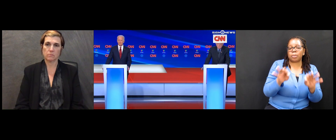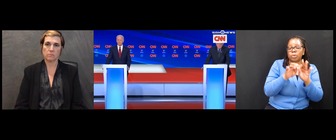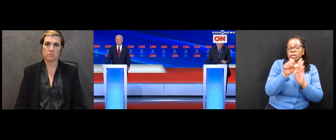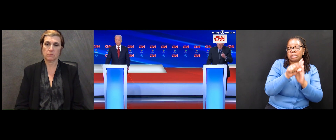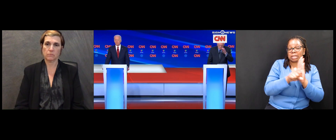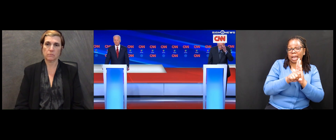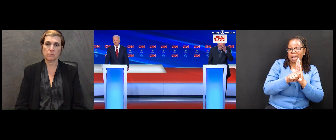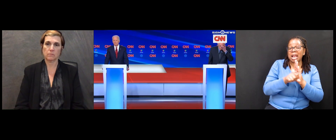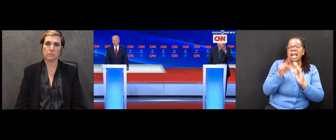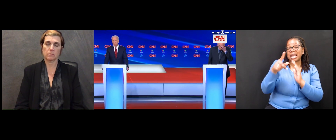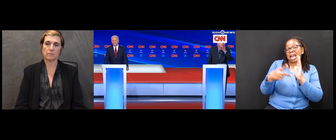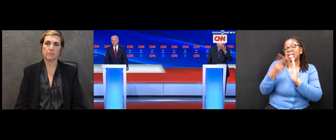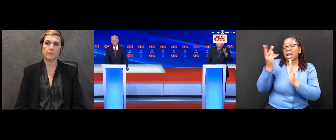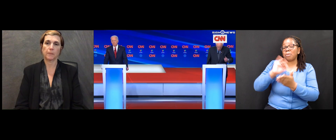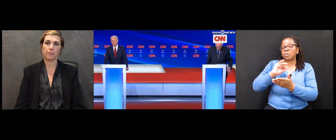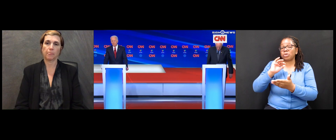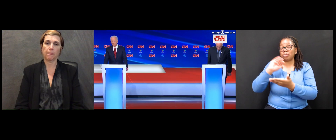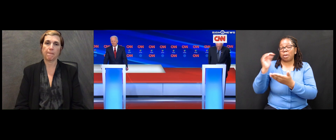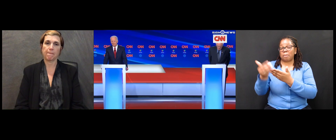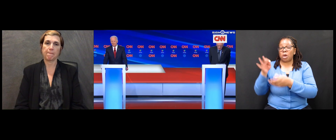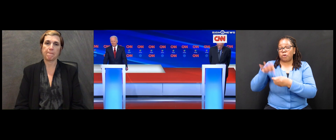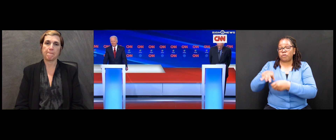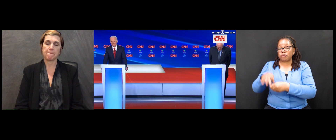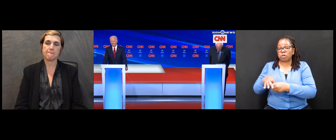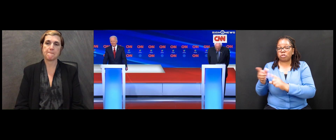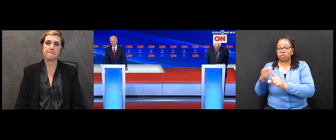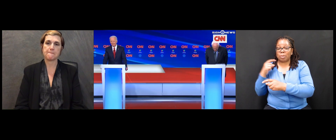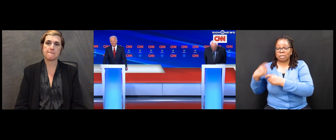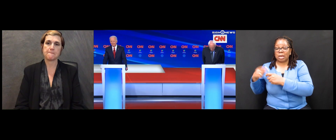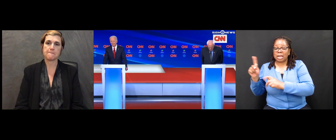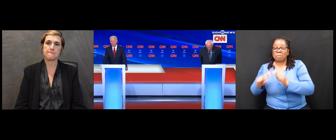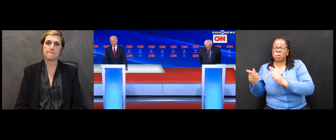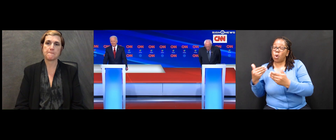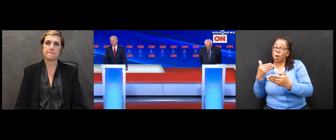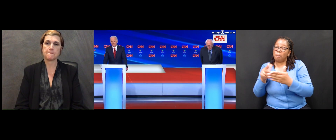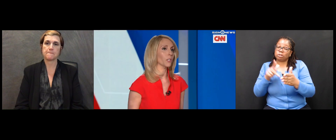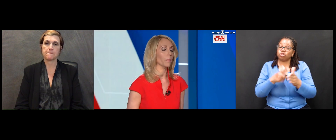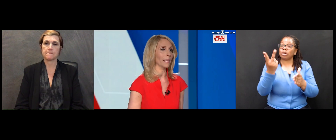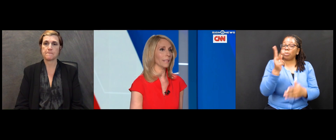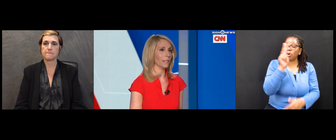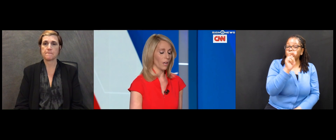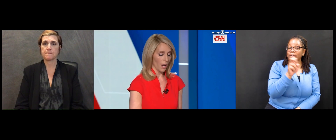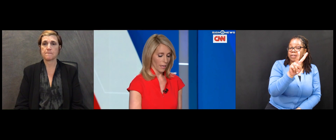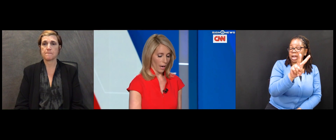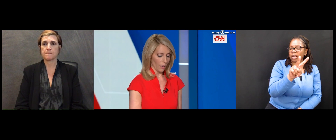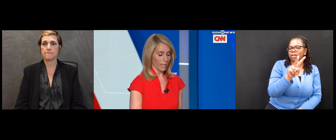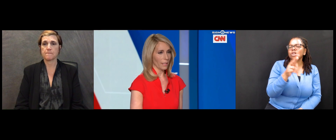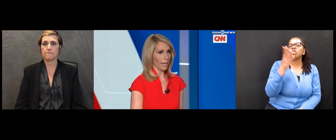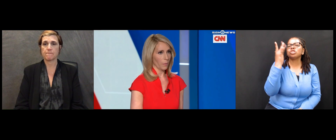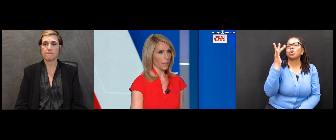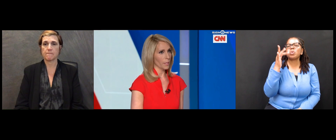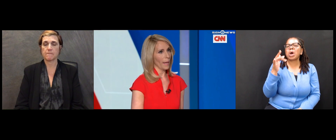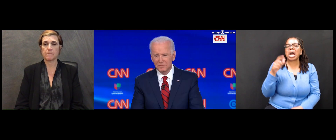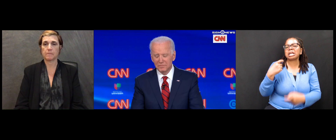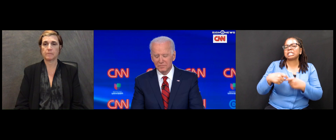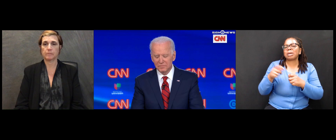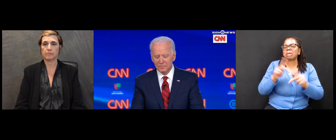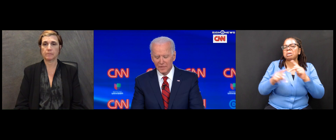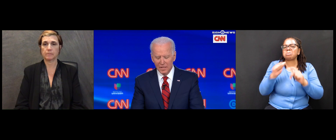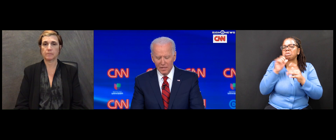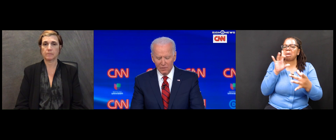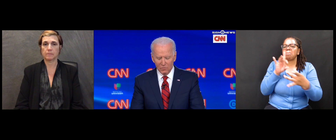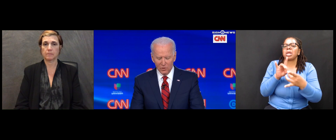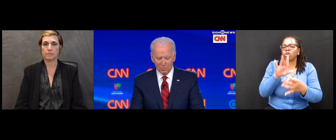support in California among Hispanics. He almost tripled it in Nevada. So why is your message not resonating with Hispanic